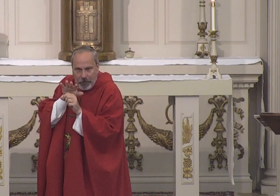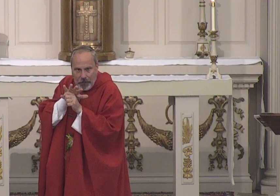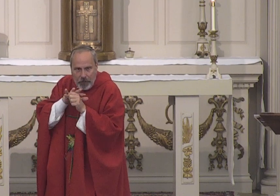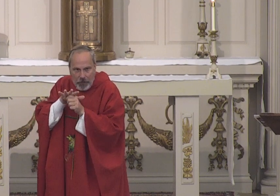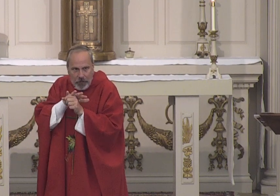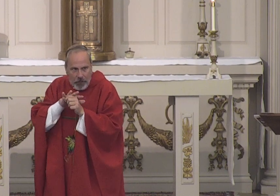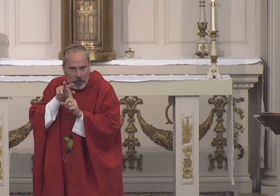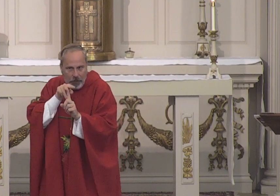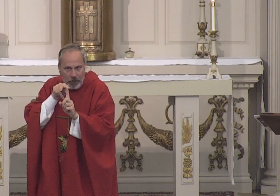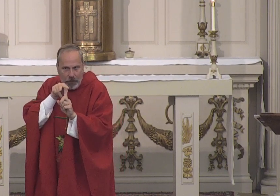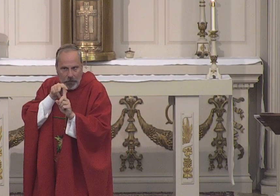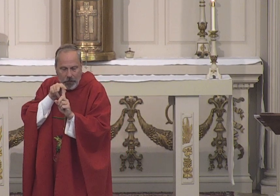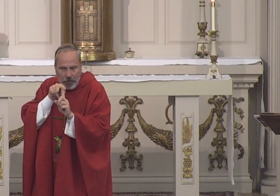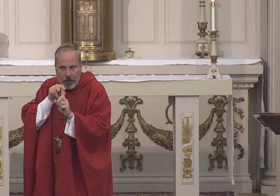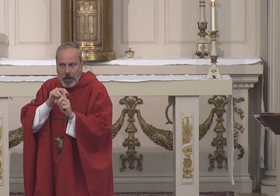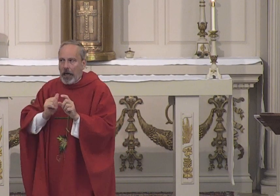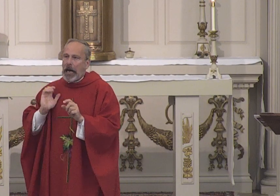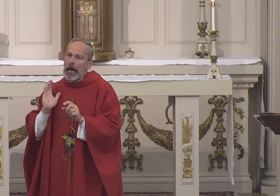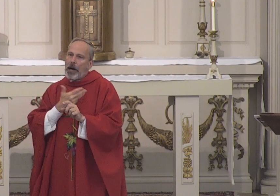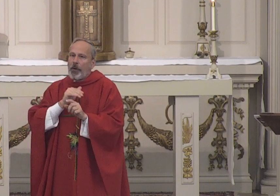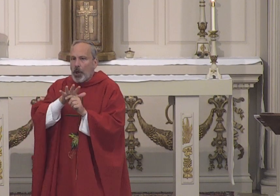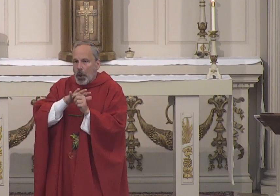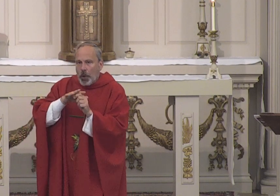the worst of things, right?